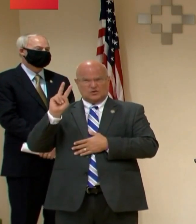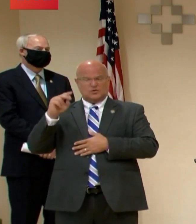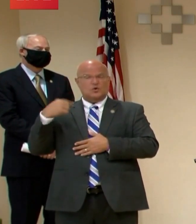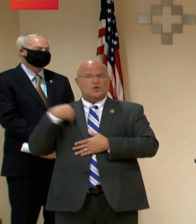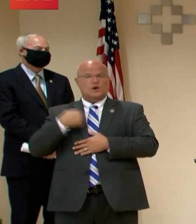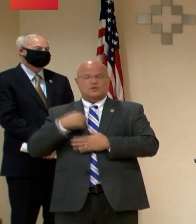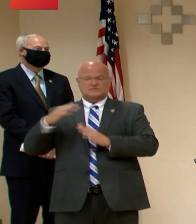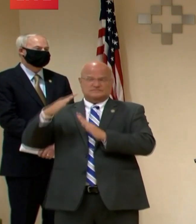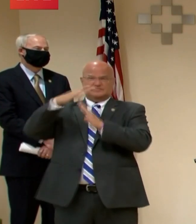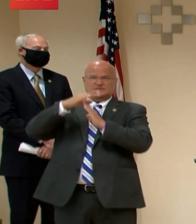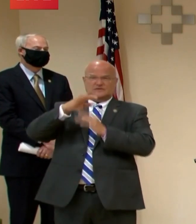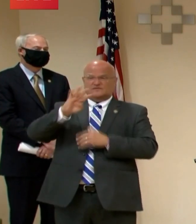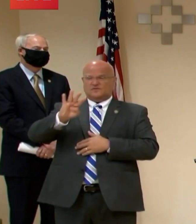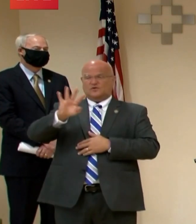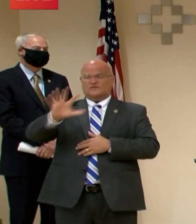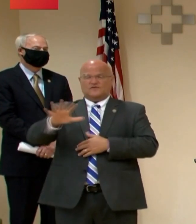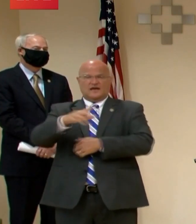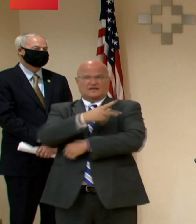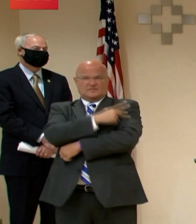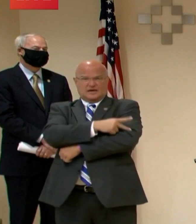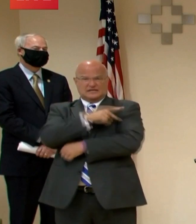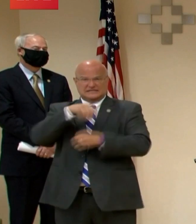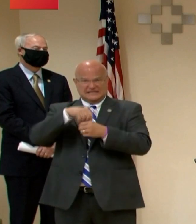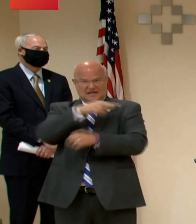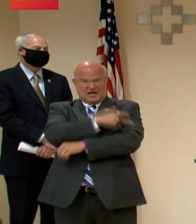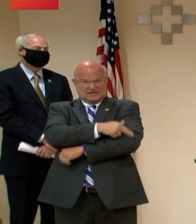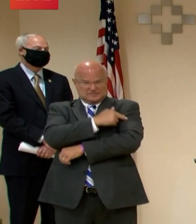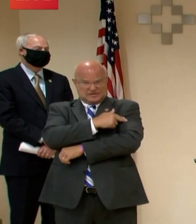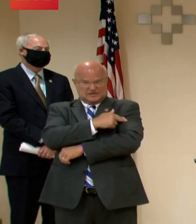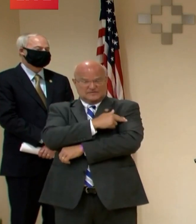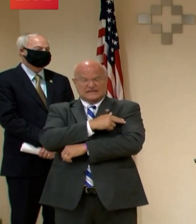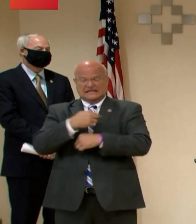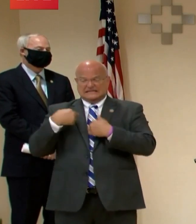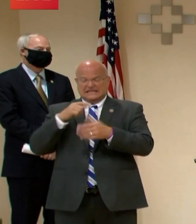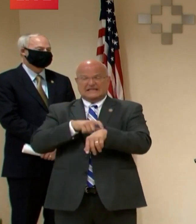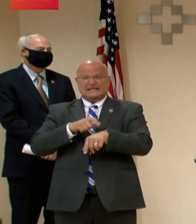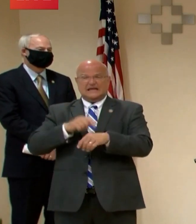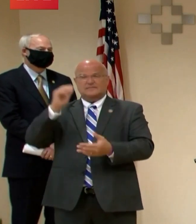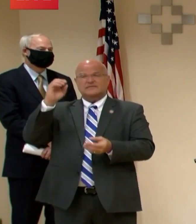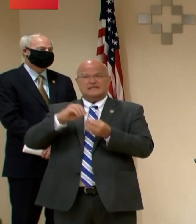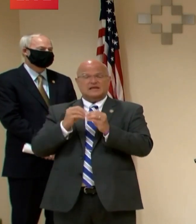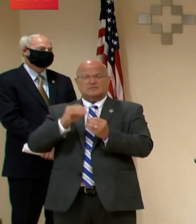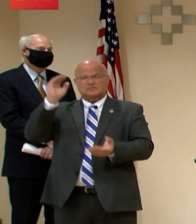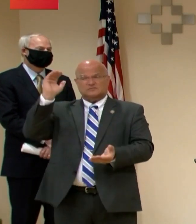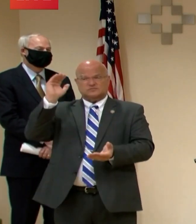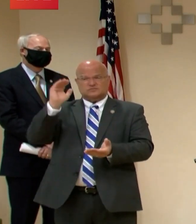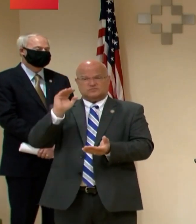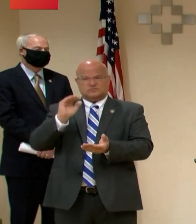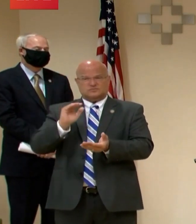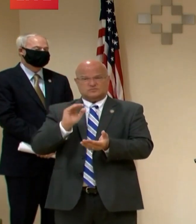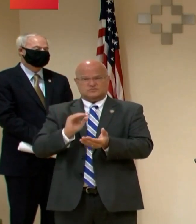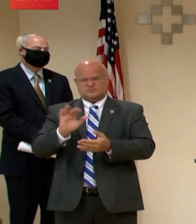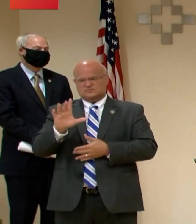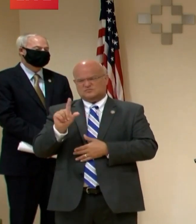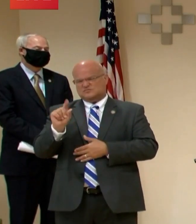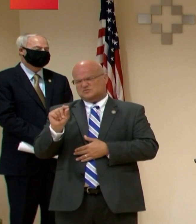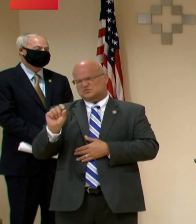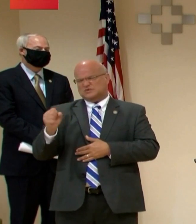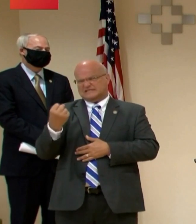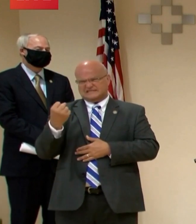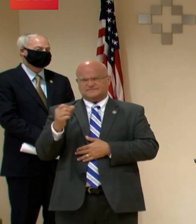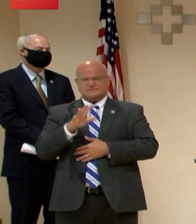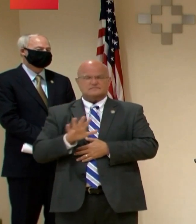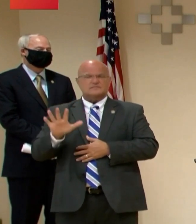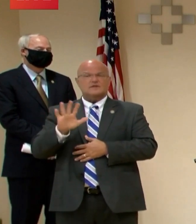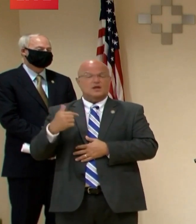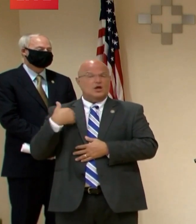we peaked at 45 COVID patients in our hospital. Since that time, we've seen the numbers come back down to the mid-20s,